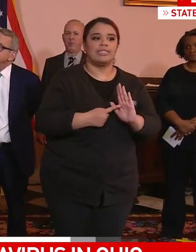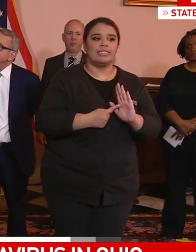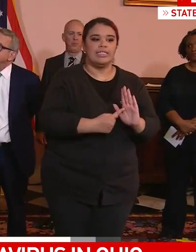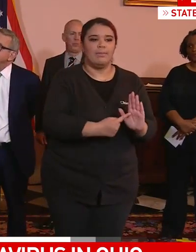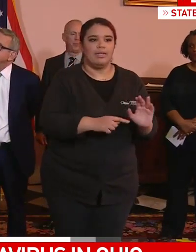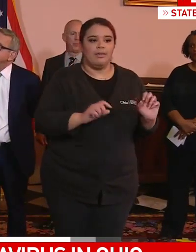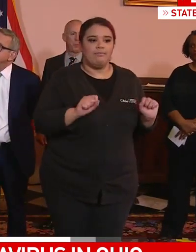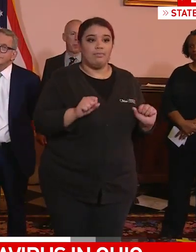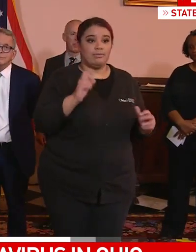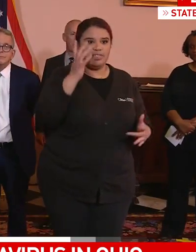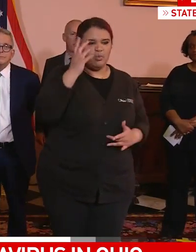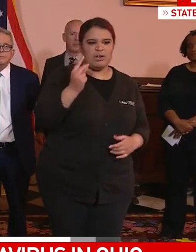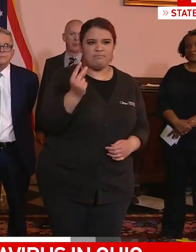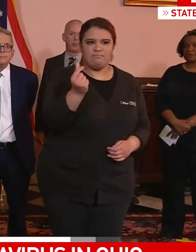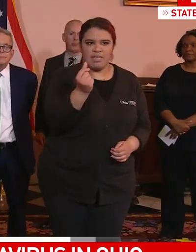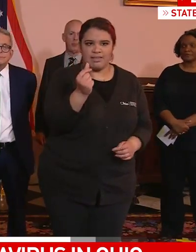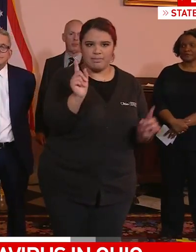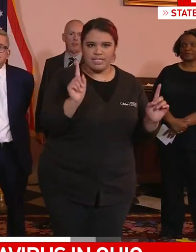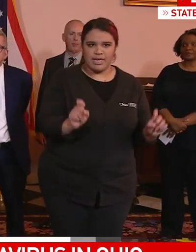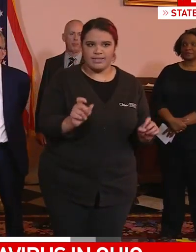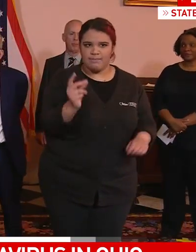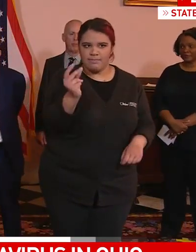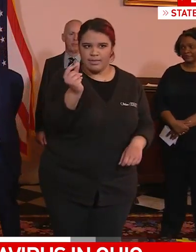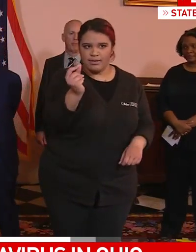immediately go do something like that. That's right.